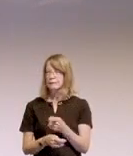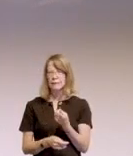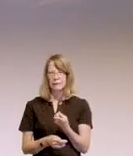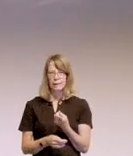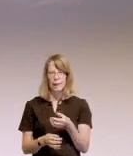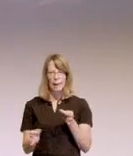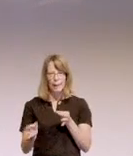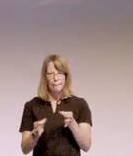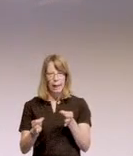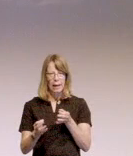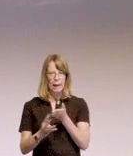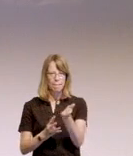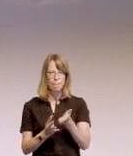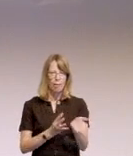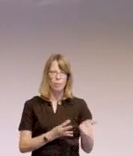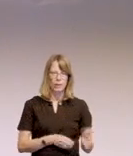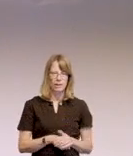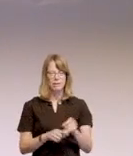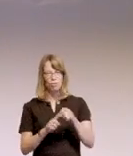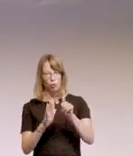the Planning Pathways Project.